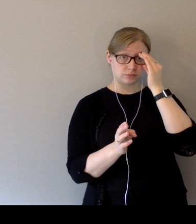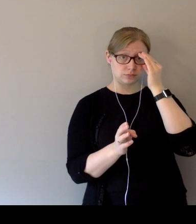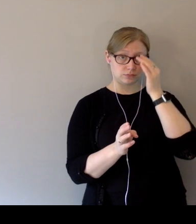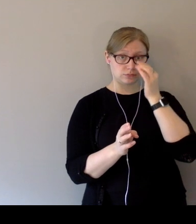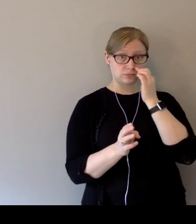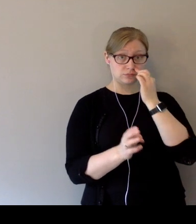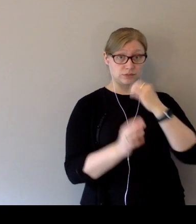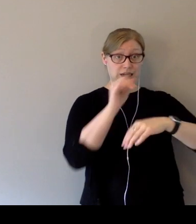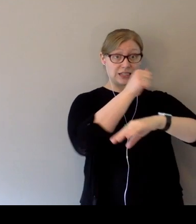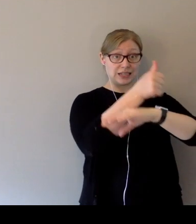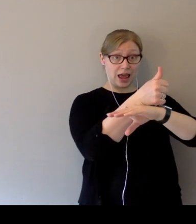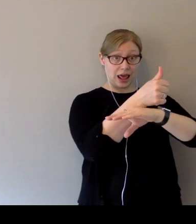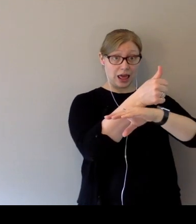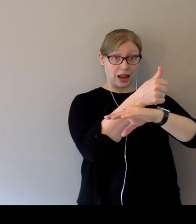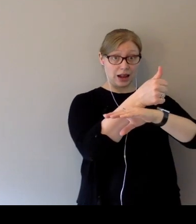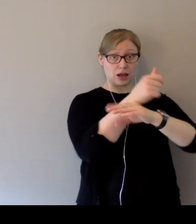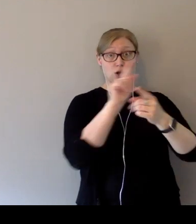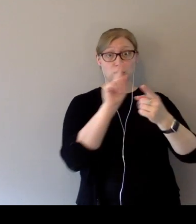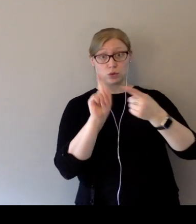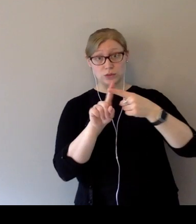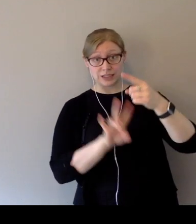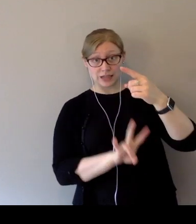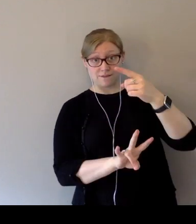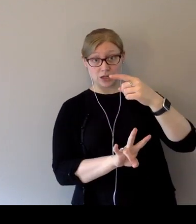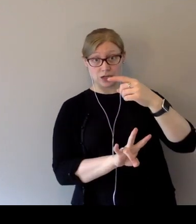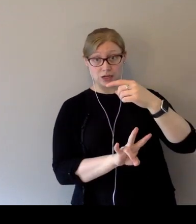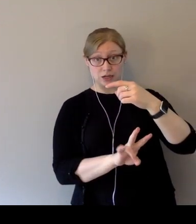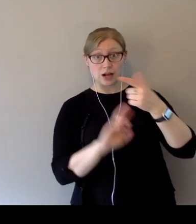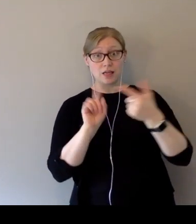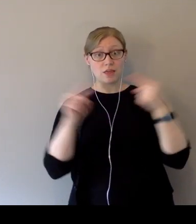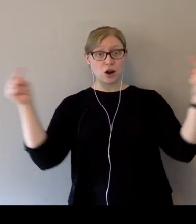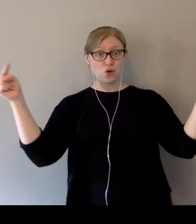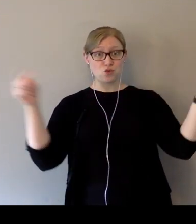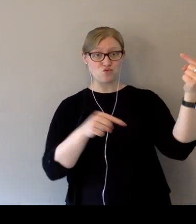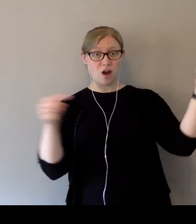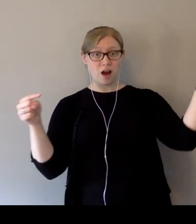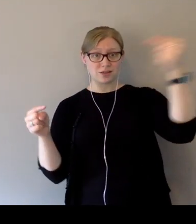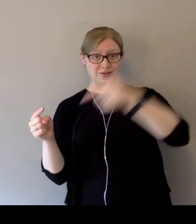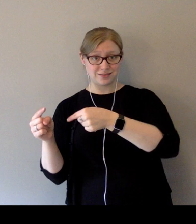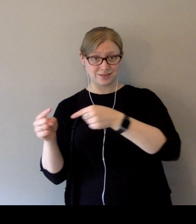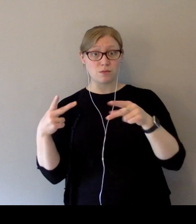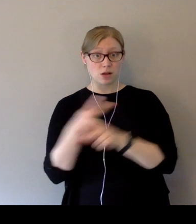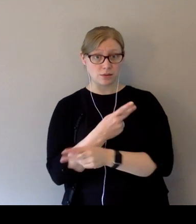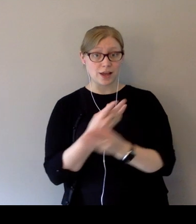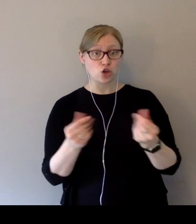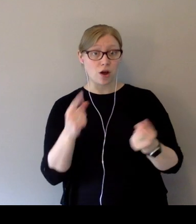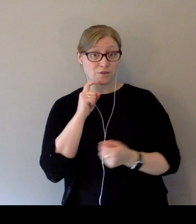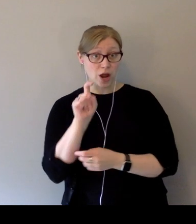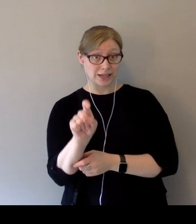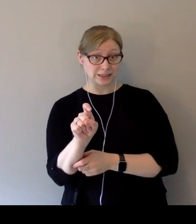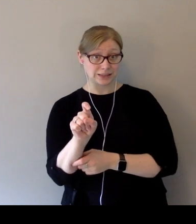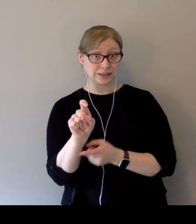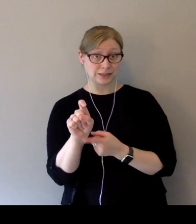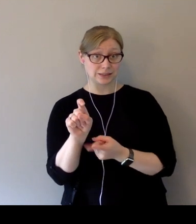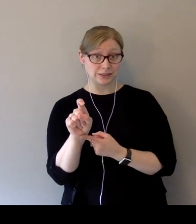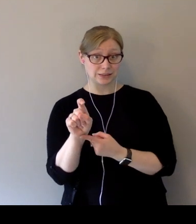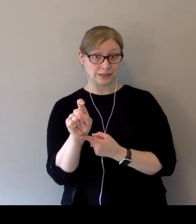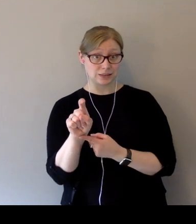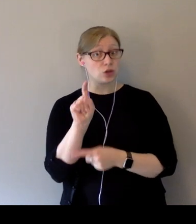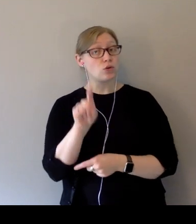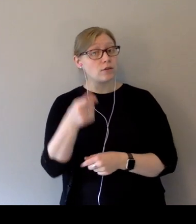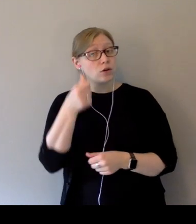as 10 is to 7. And then I cross multiply and solve that. So I would cross multiply, and I would have, you have to remember that you're